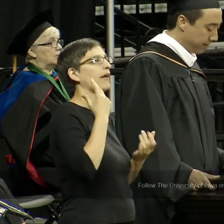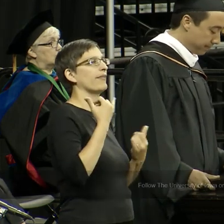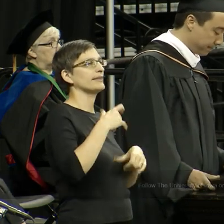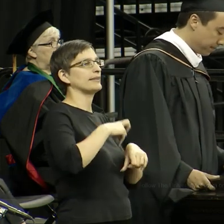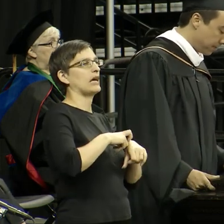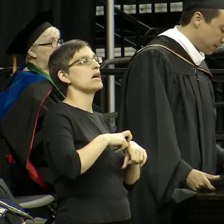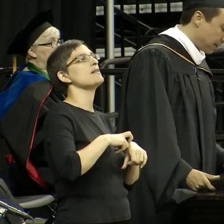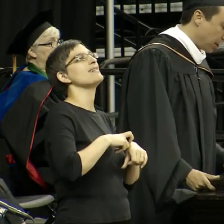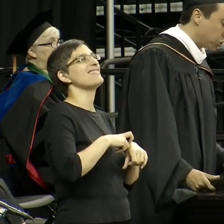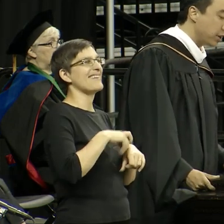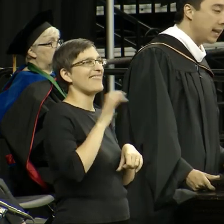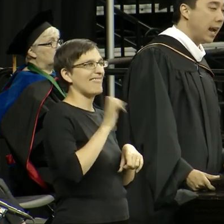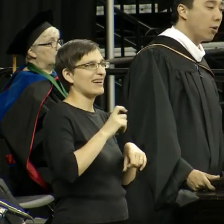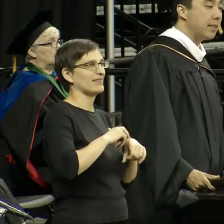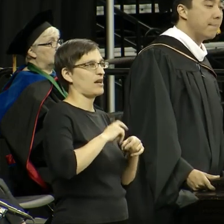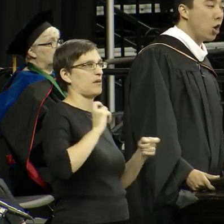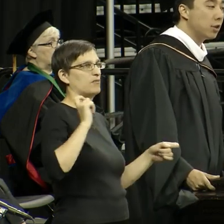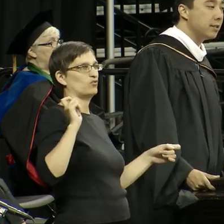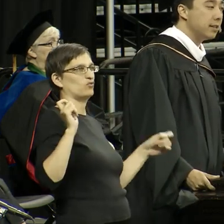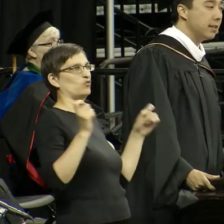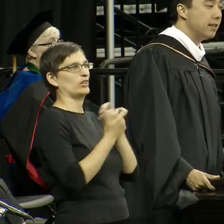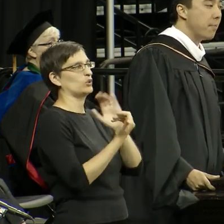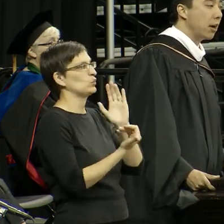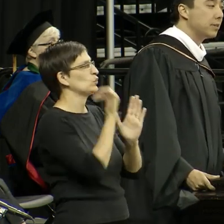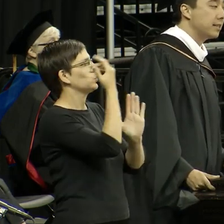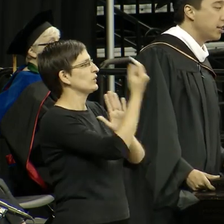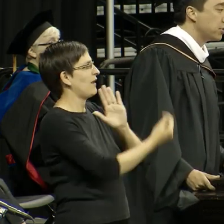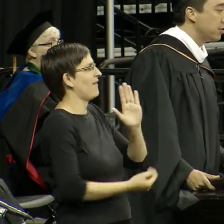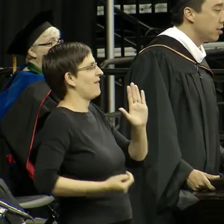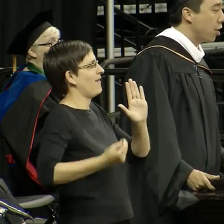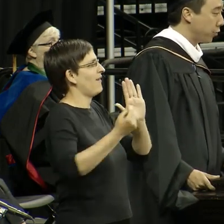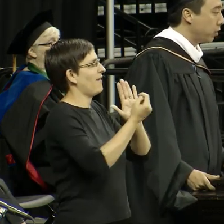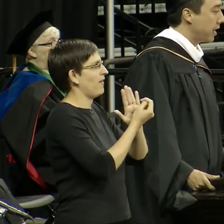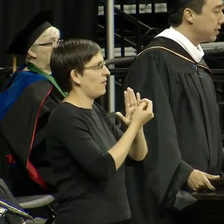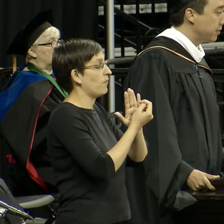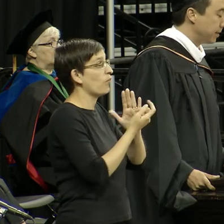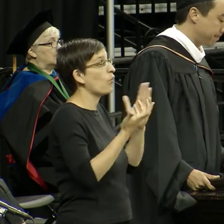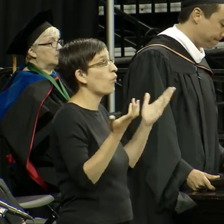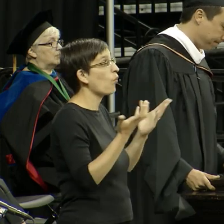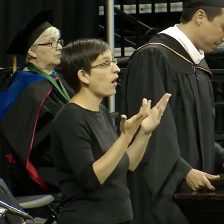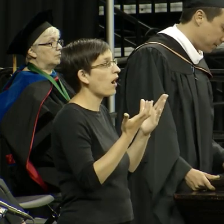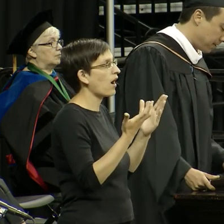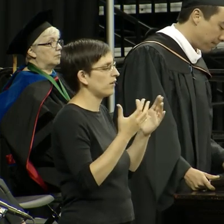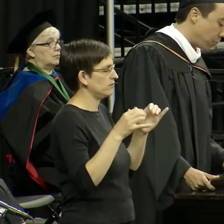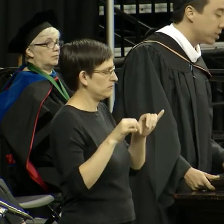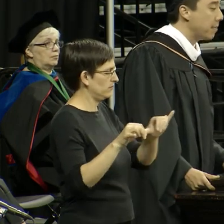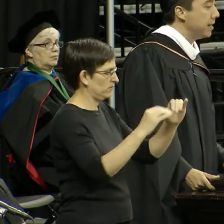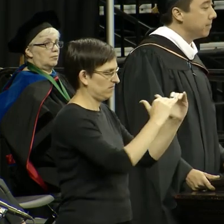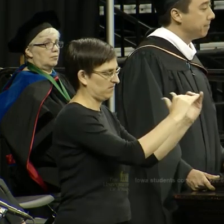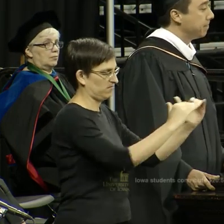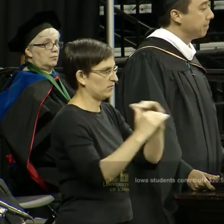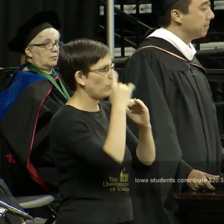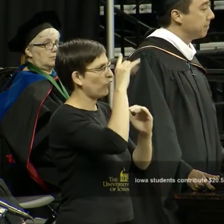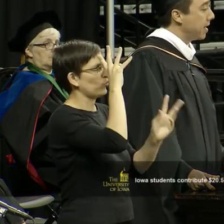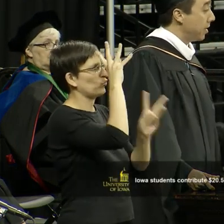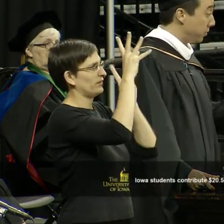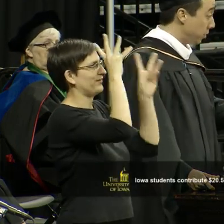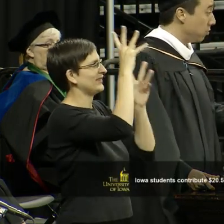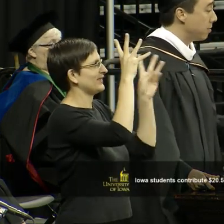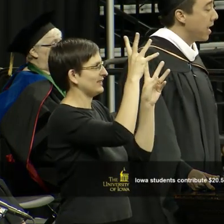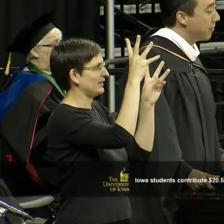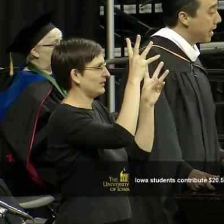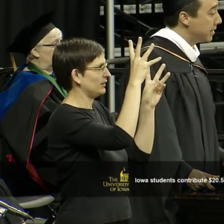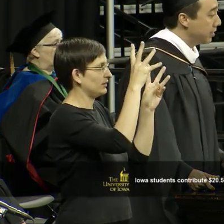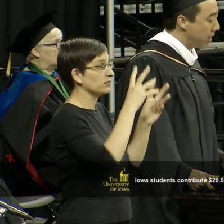turning point that ushered in an era that marked the democratization of creativity. By which I mean, if